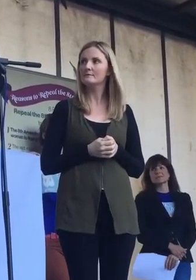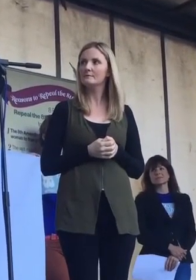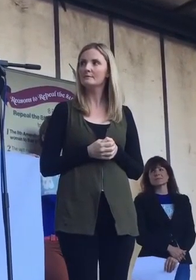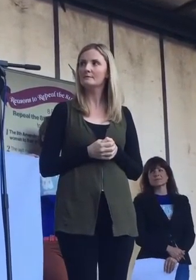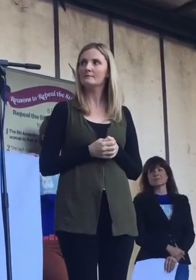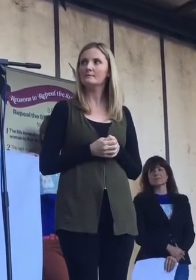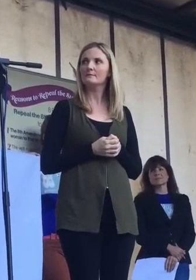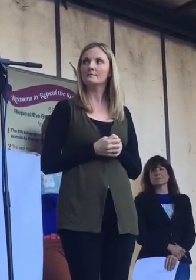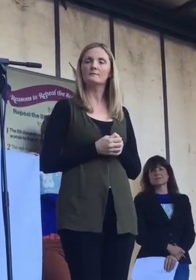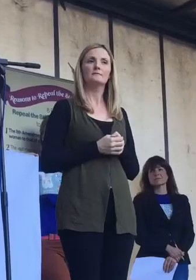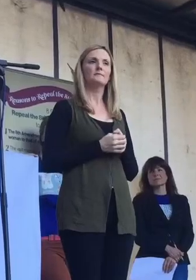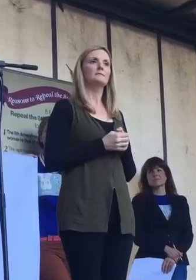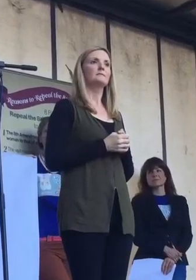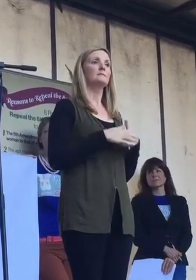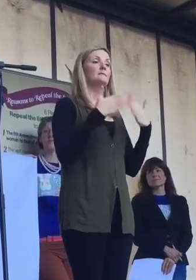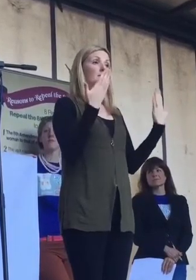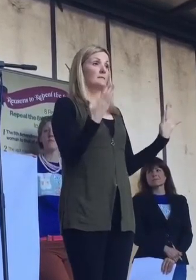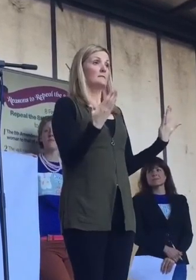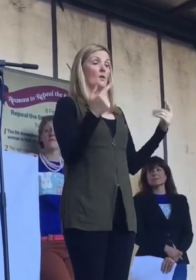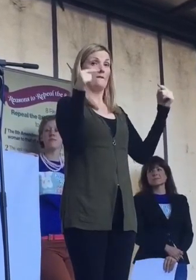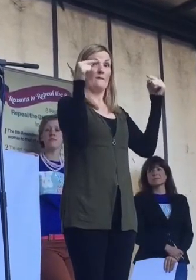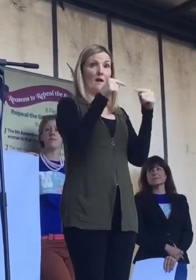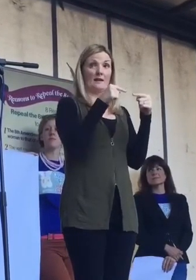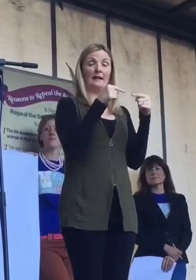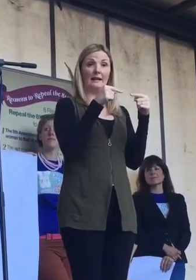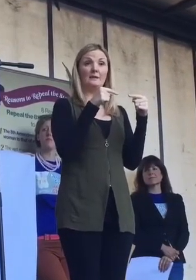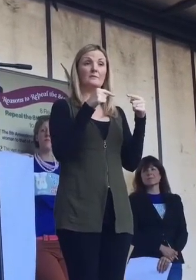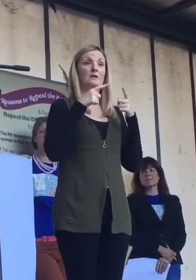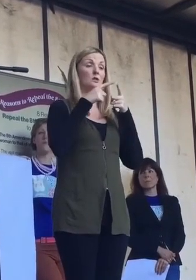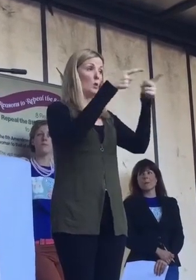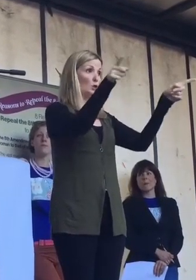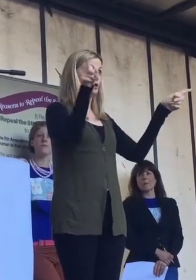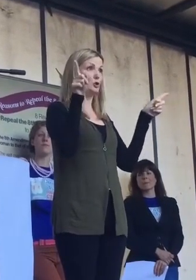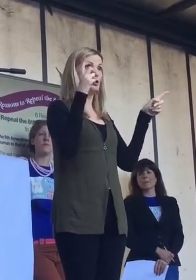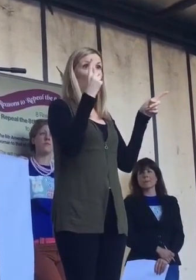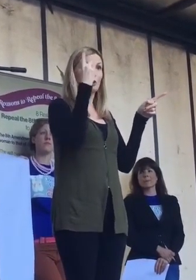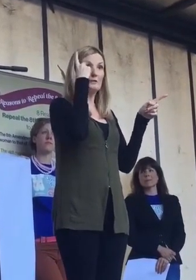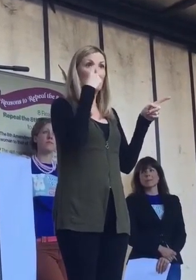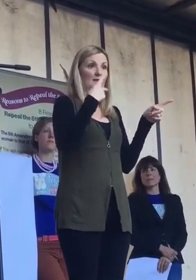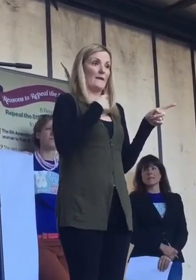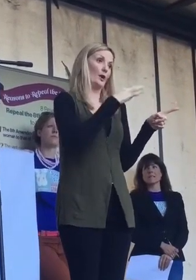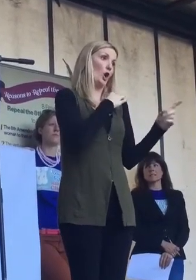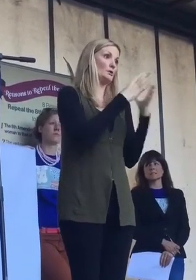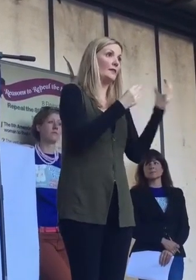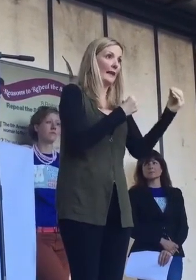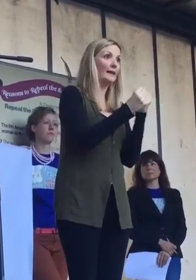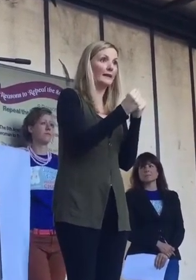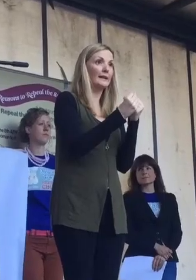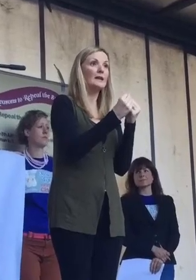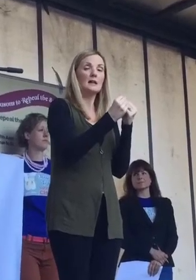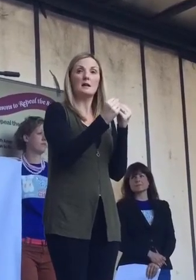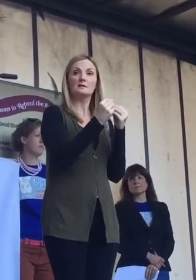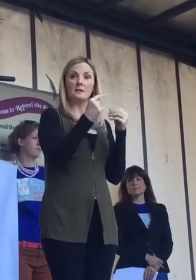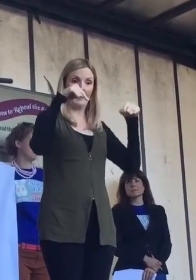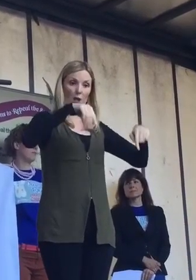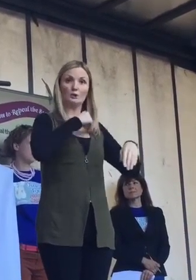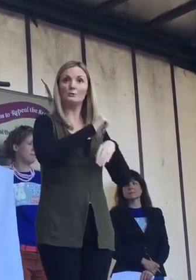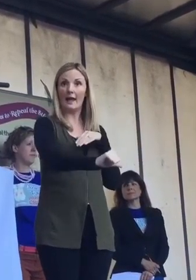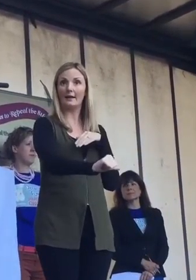Friends, in conclusion, you've done a very good thing by being here